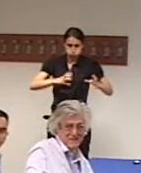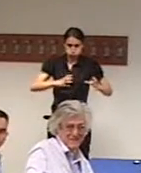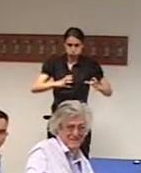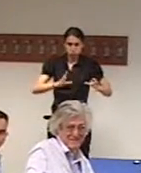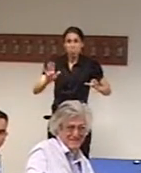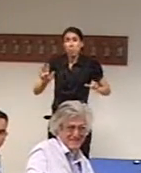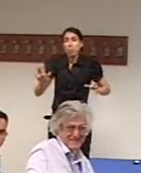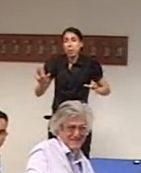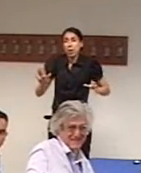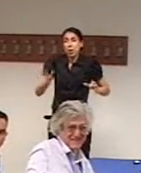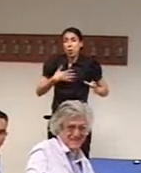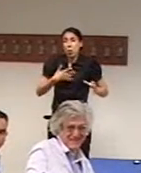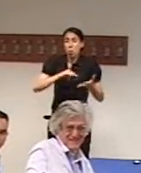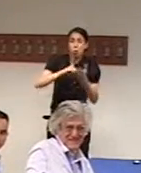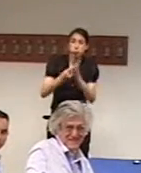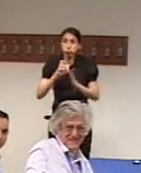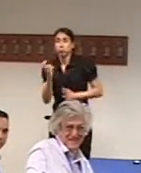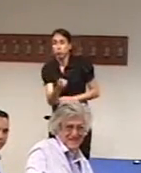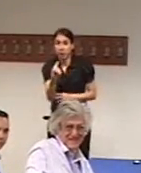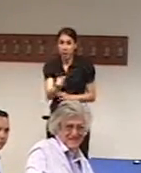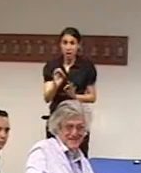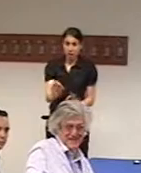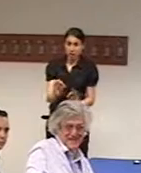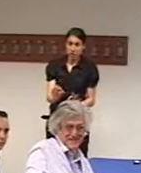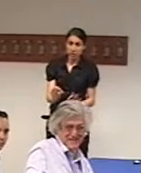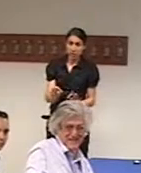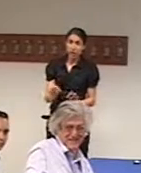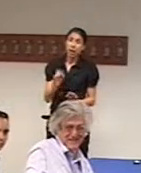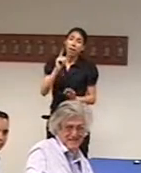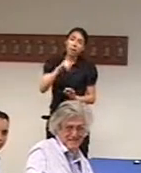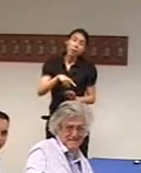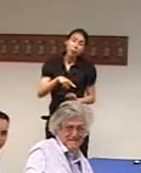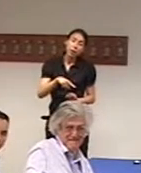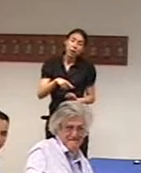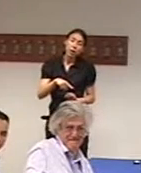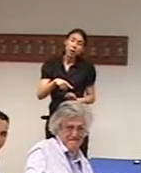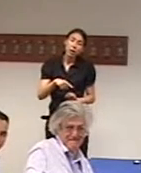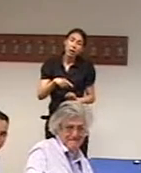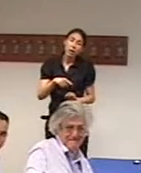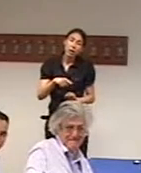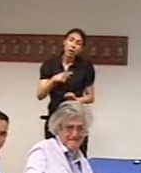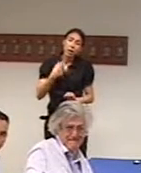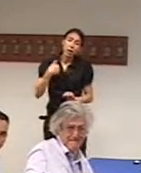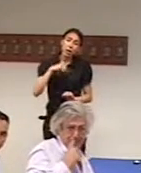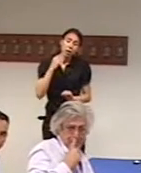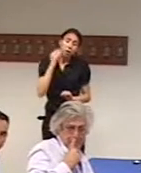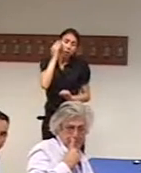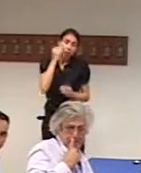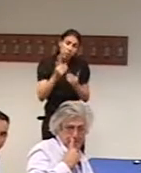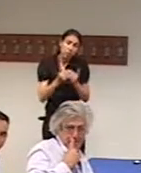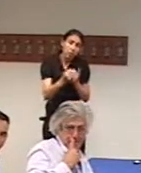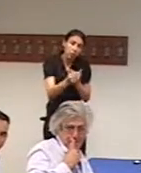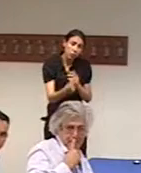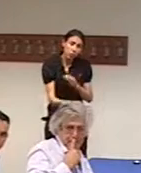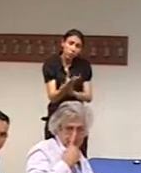bulky, but it's an alternative for this sort of precise measuring. And we also want